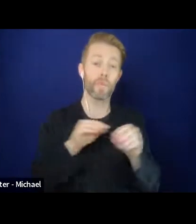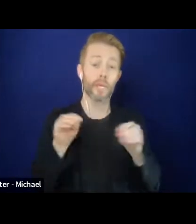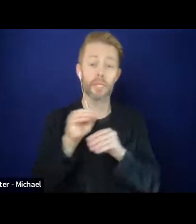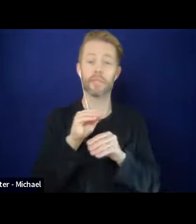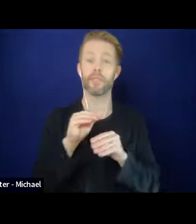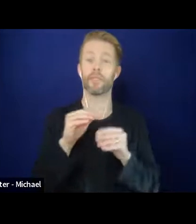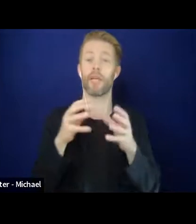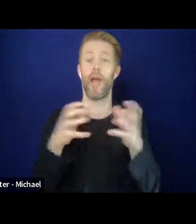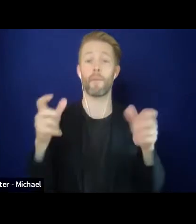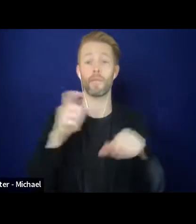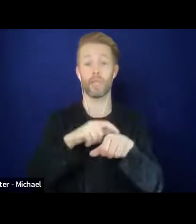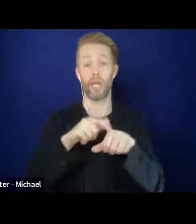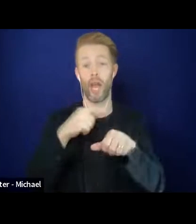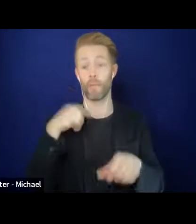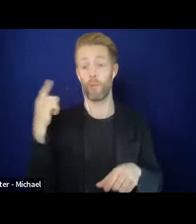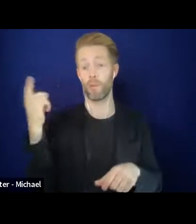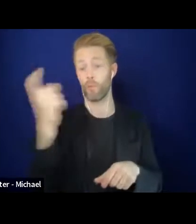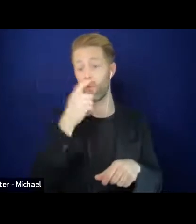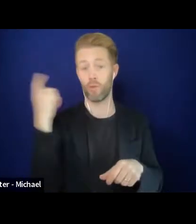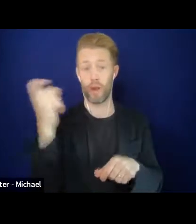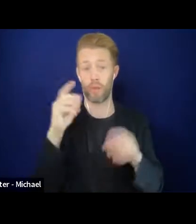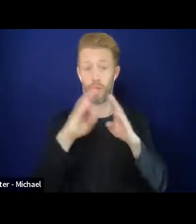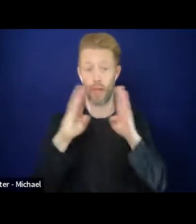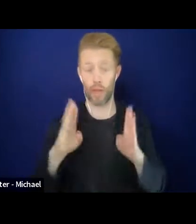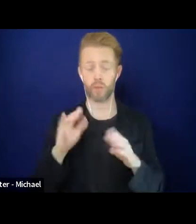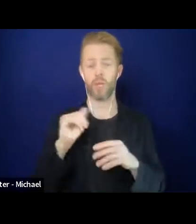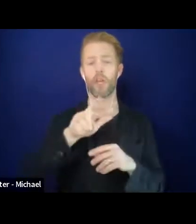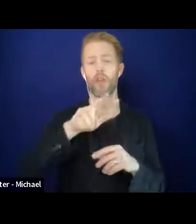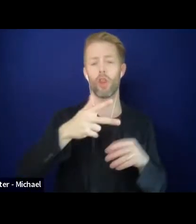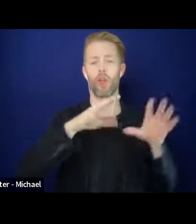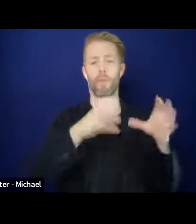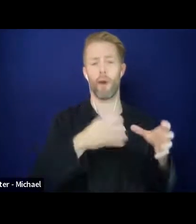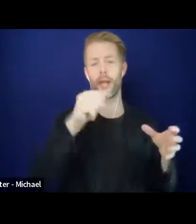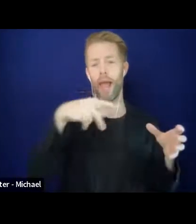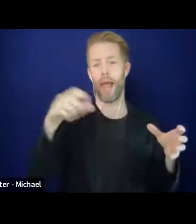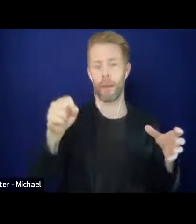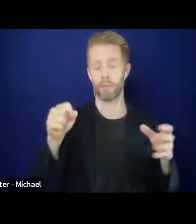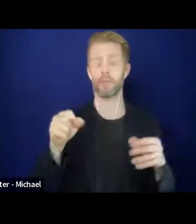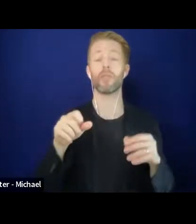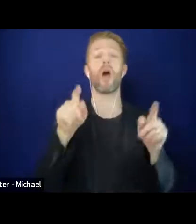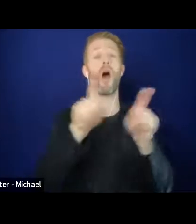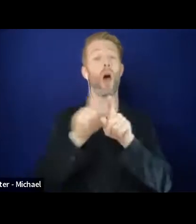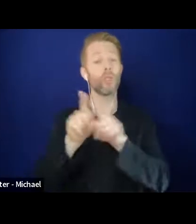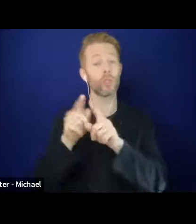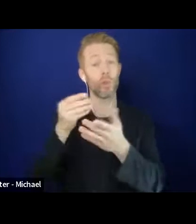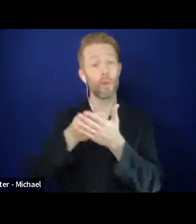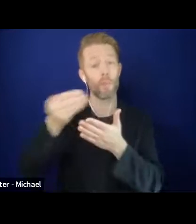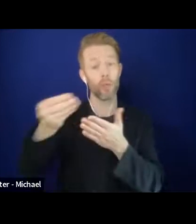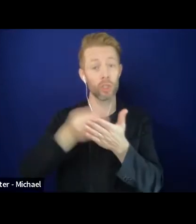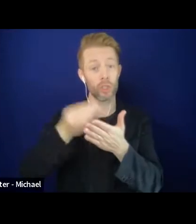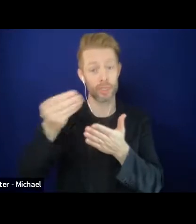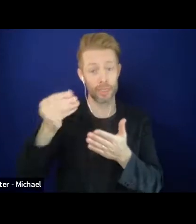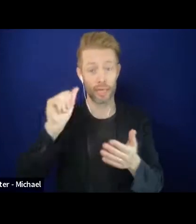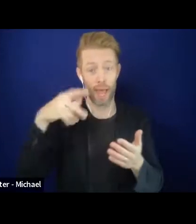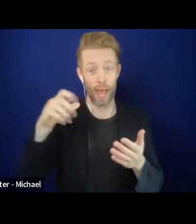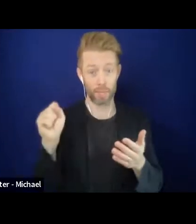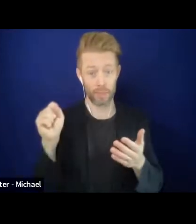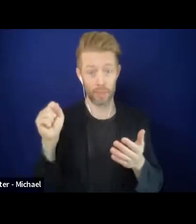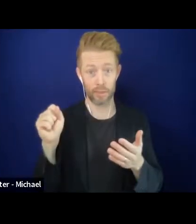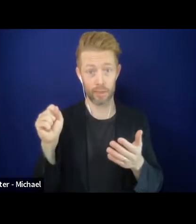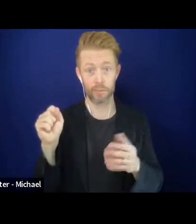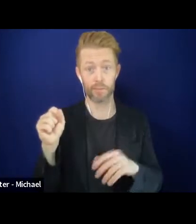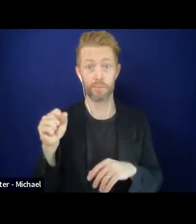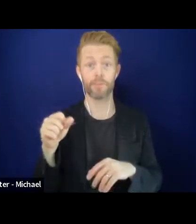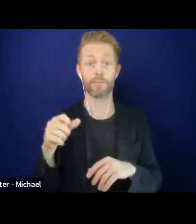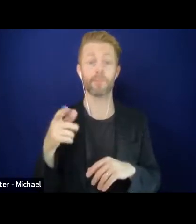spend moving around the house that can be accessed by third-party apps, but also purchasing apps. Apps that you use for